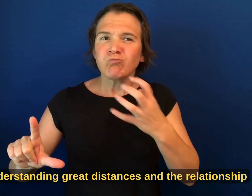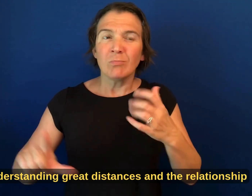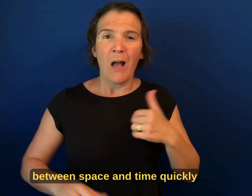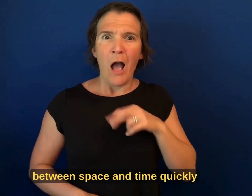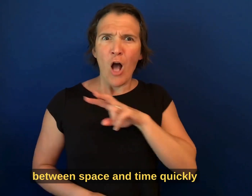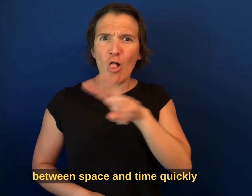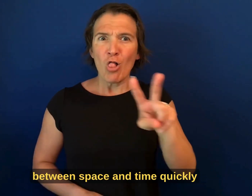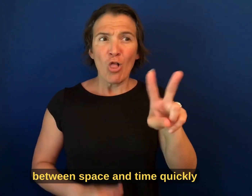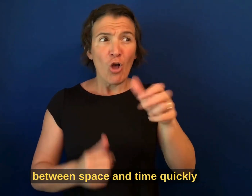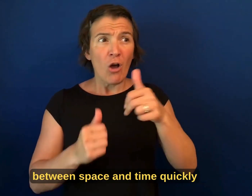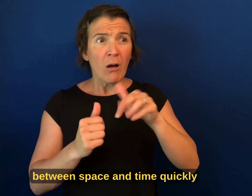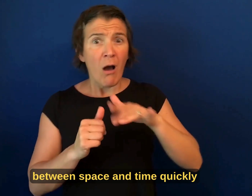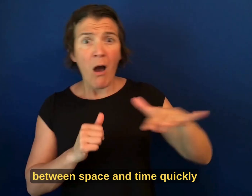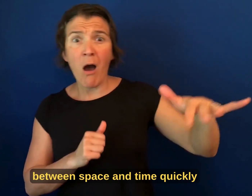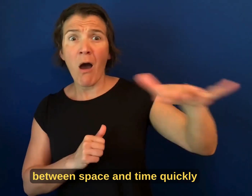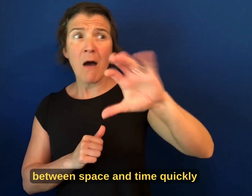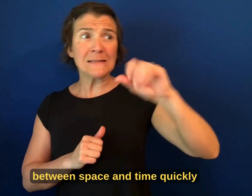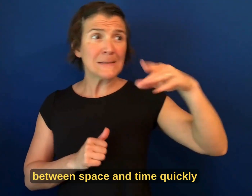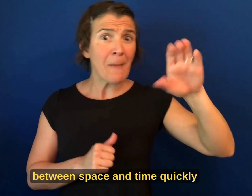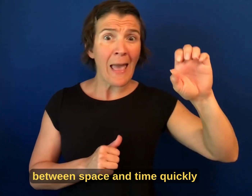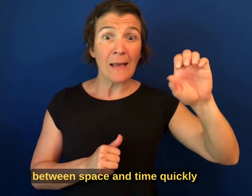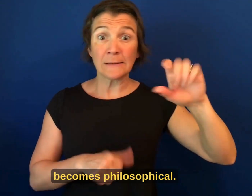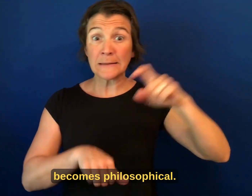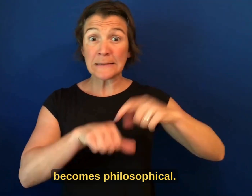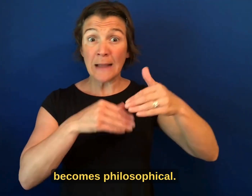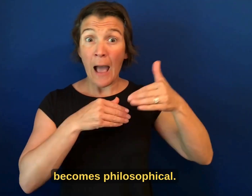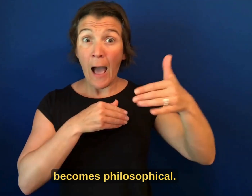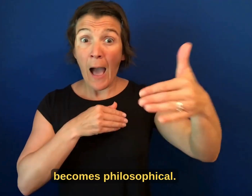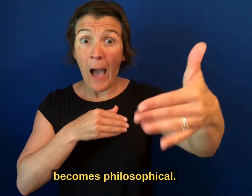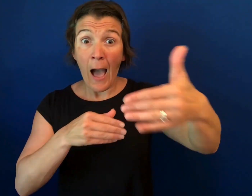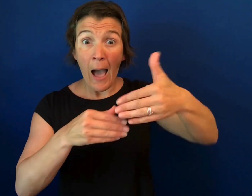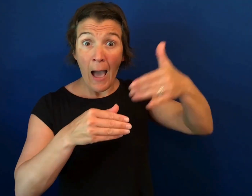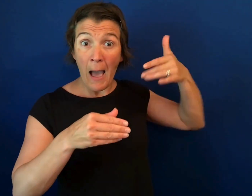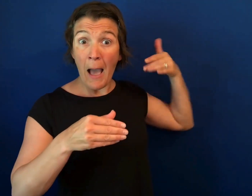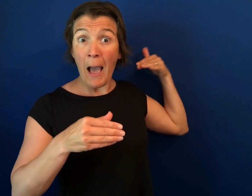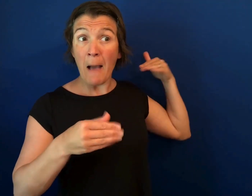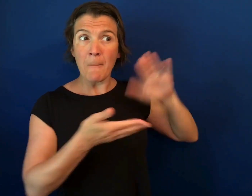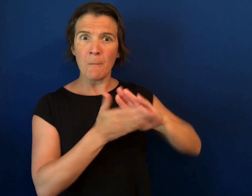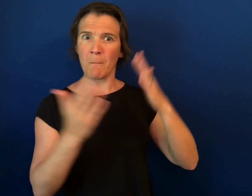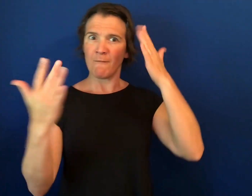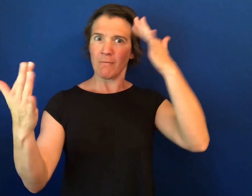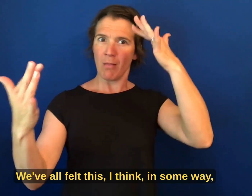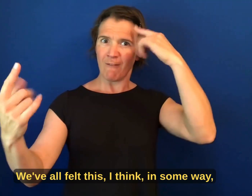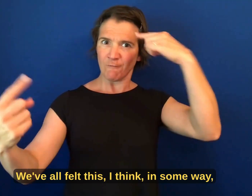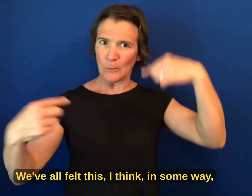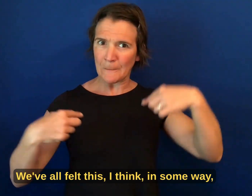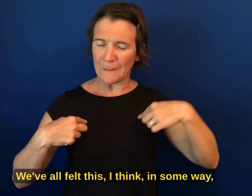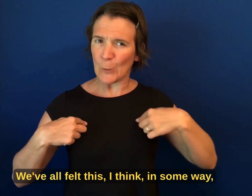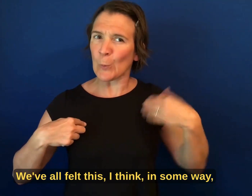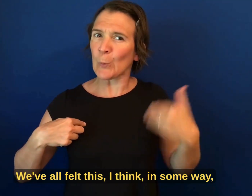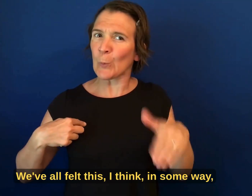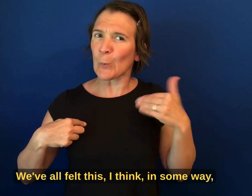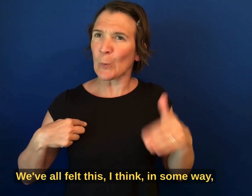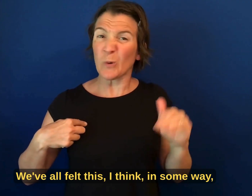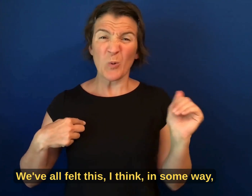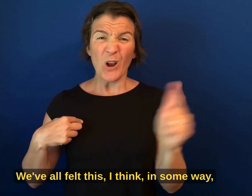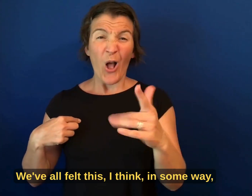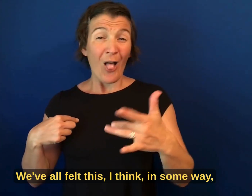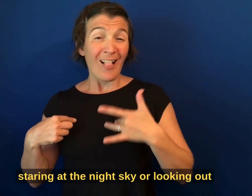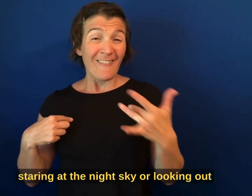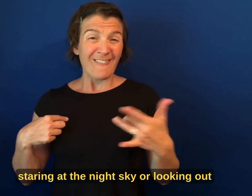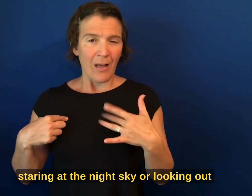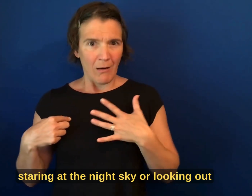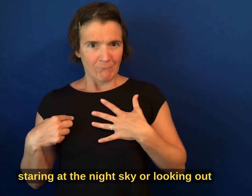and the relationship between space and time quickly becomes philosophical. We've all felt this, I think, in